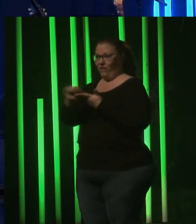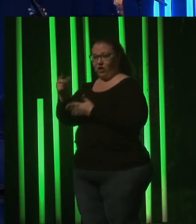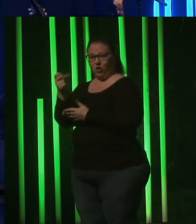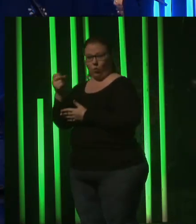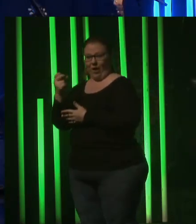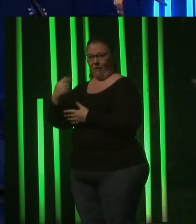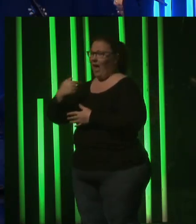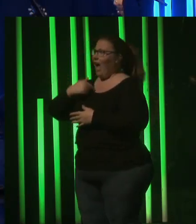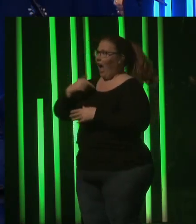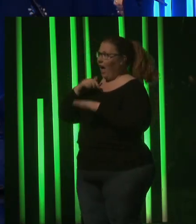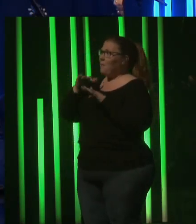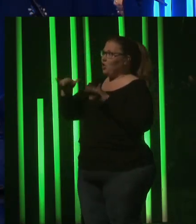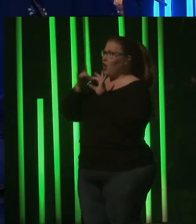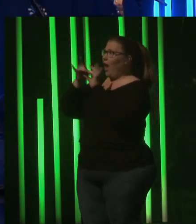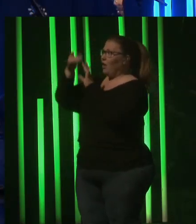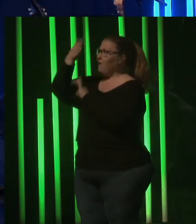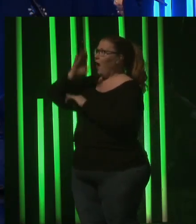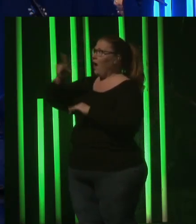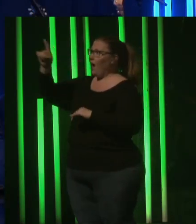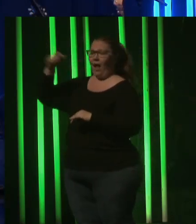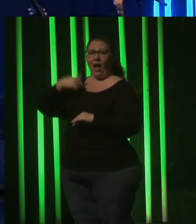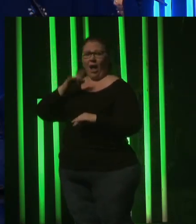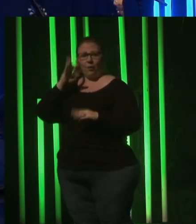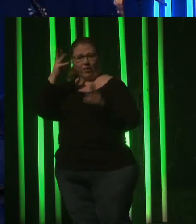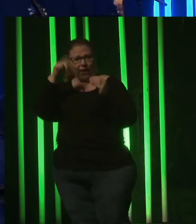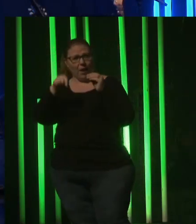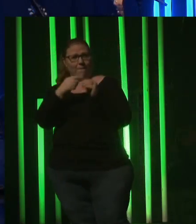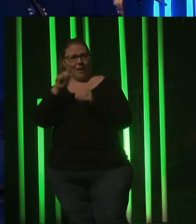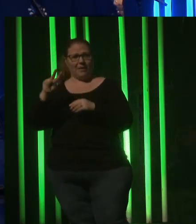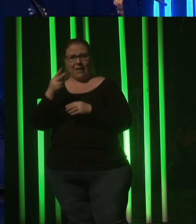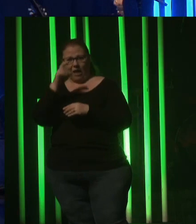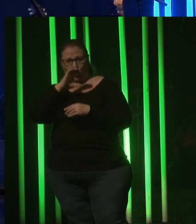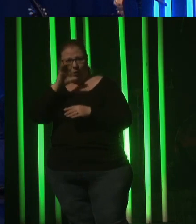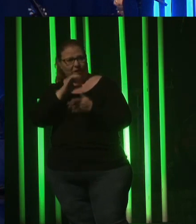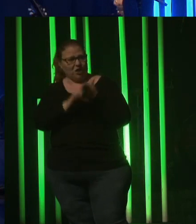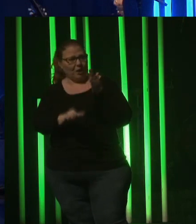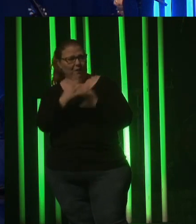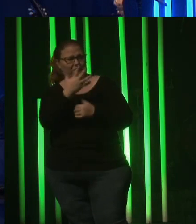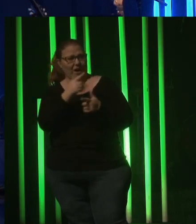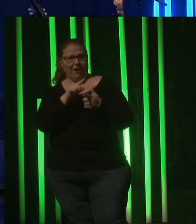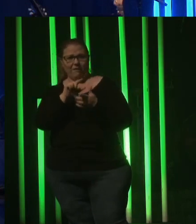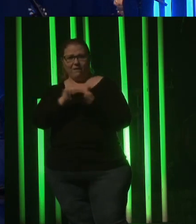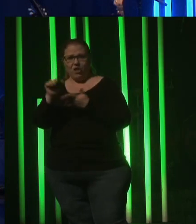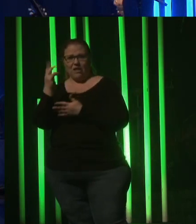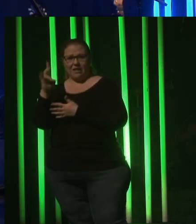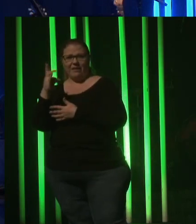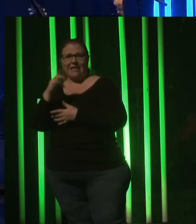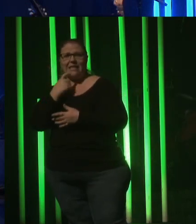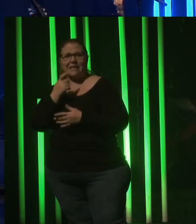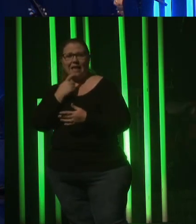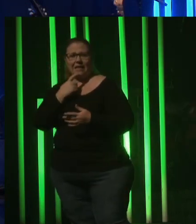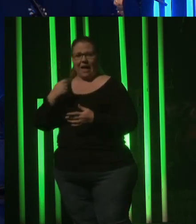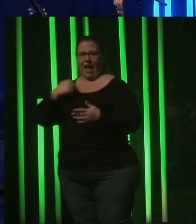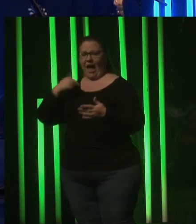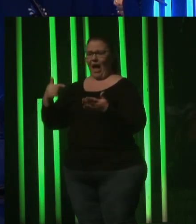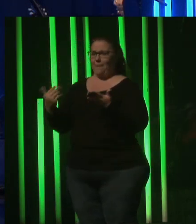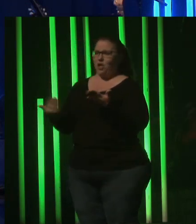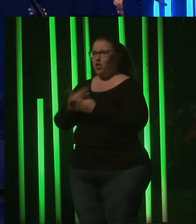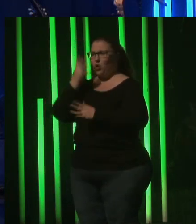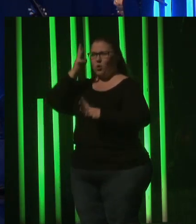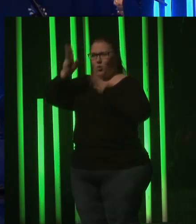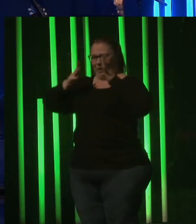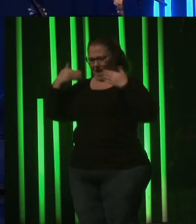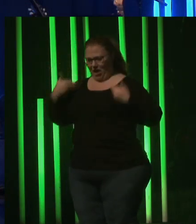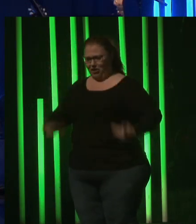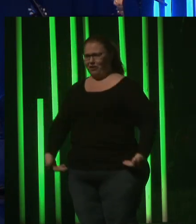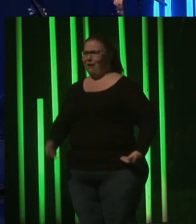a child of God. Or I'll think about 2 Corinthians chapter 5, verse 17, where it says that I'm a new creation.